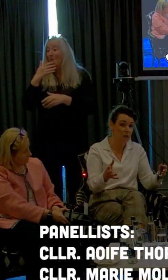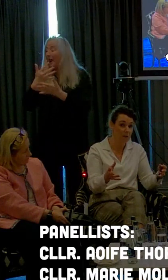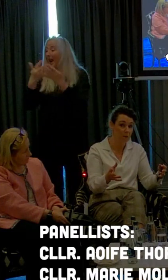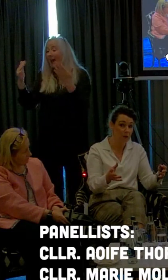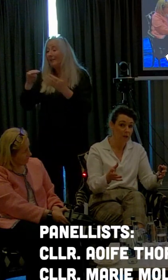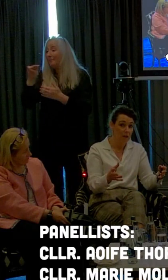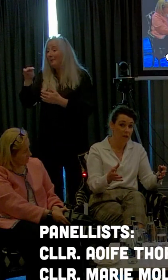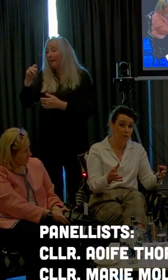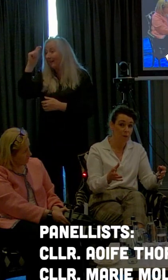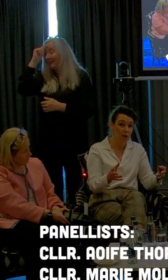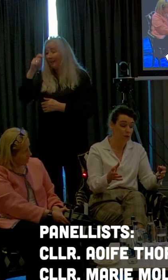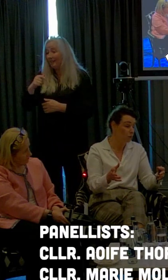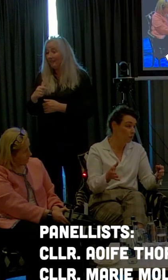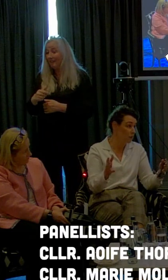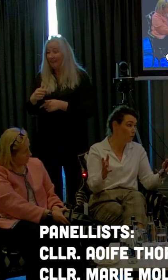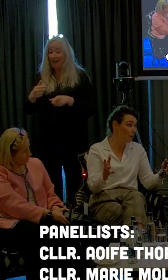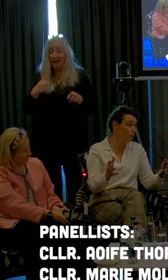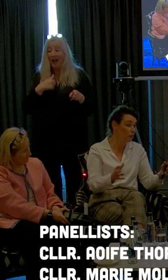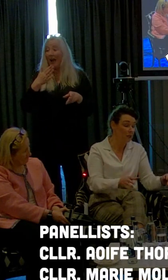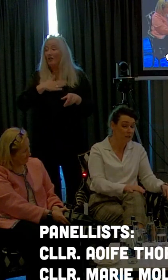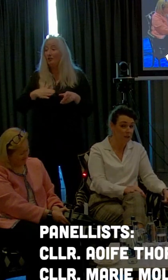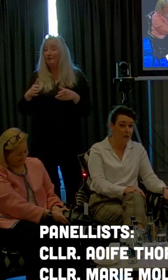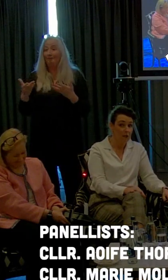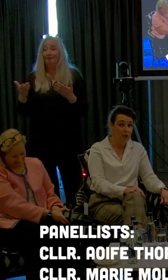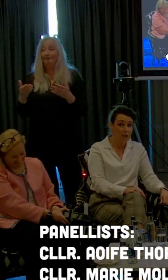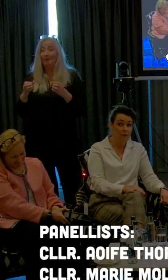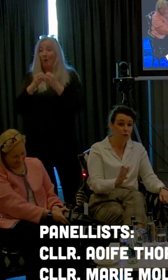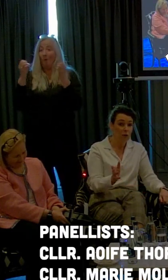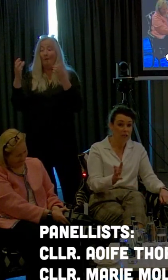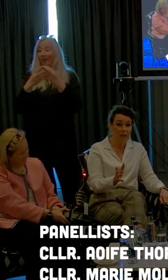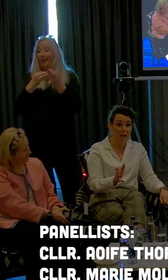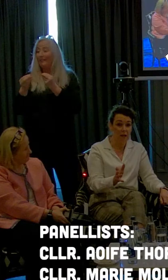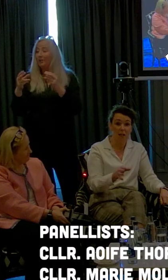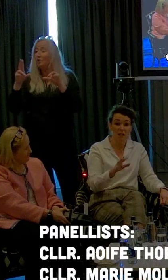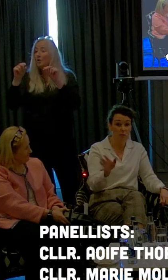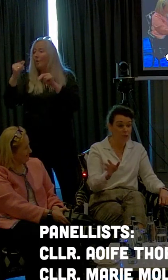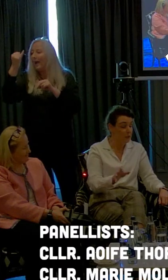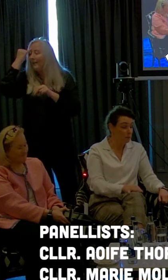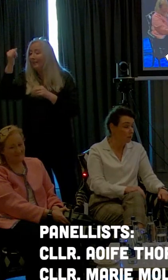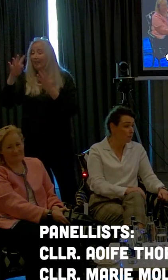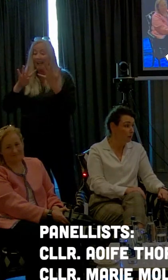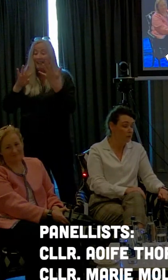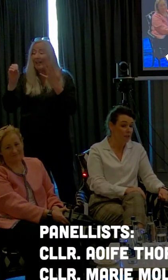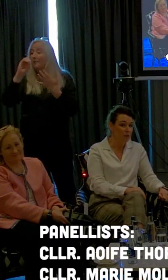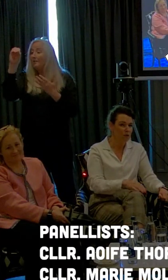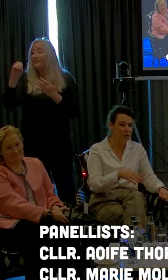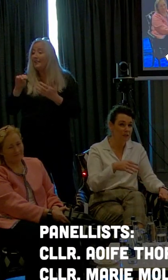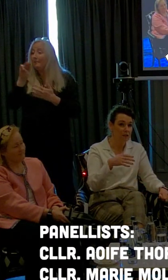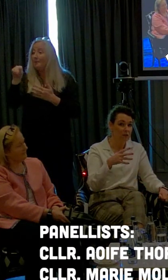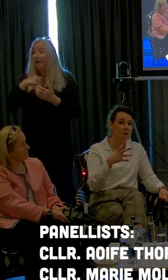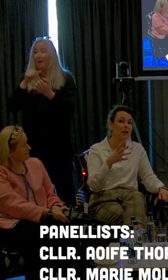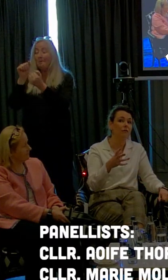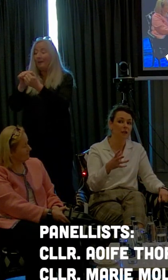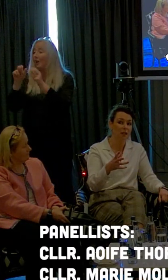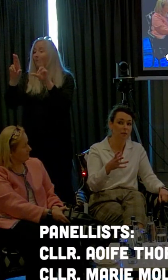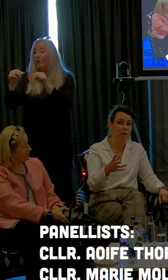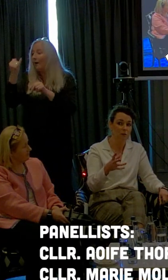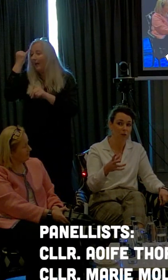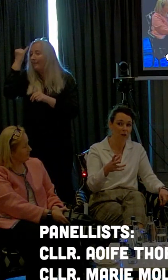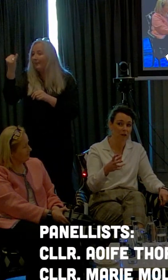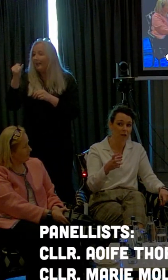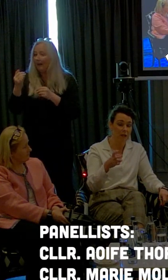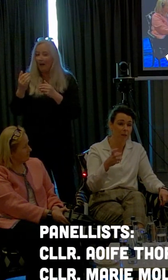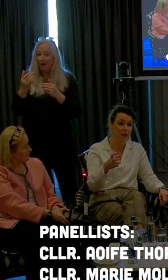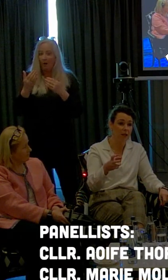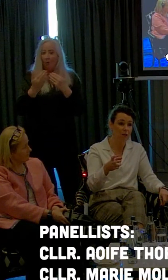just think I'm there for potholes and whatever else. They've no idea, 90% of people, I would say. So there is definitely a piece of